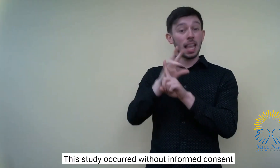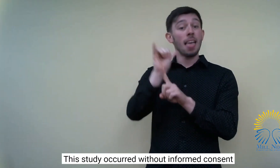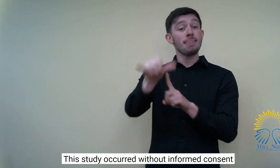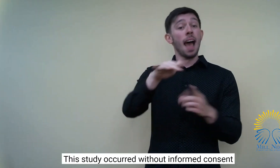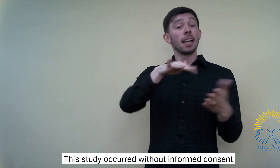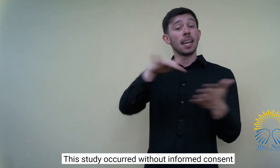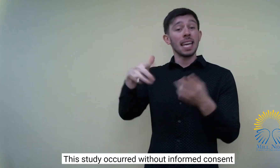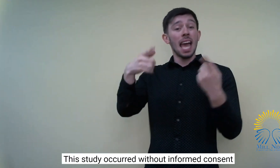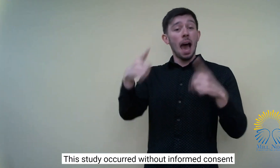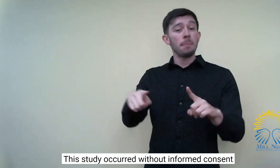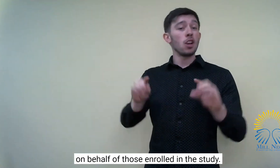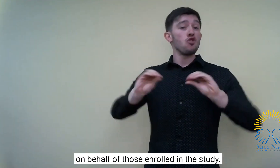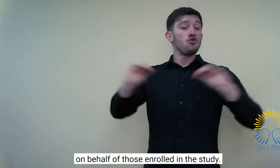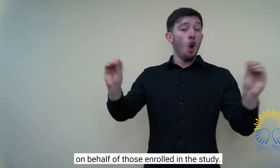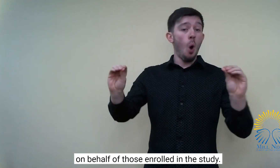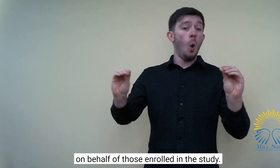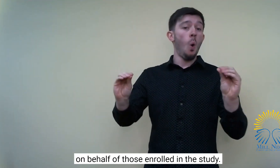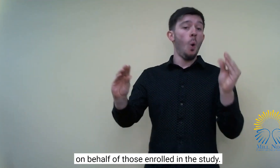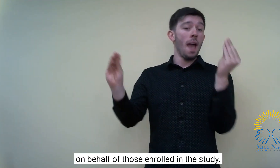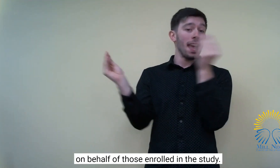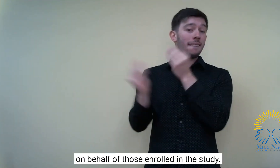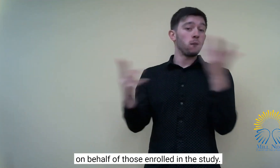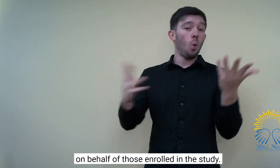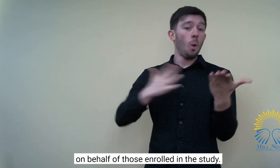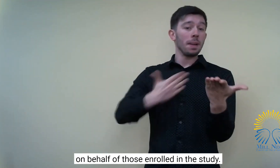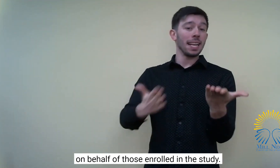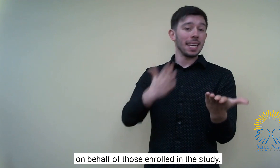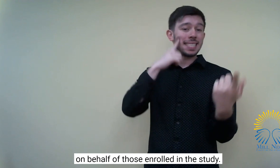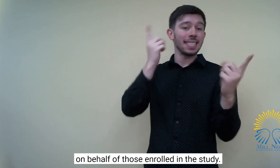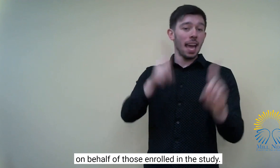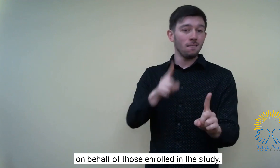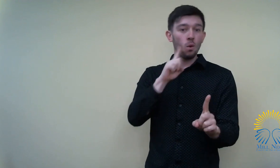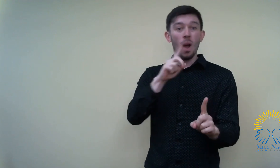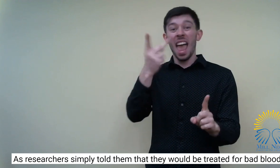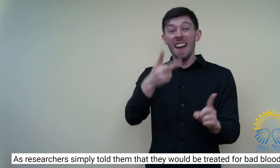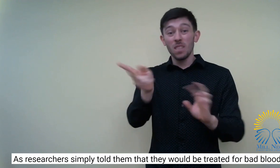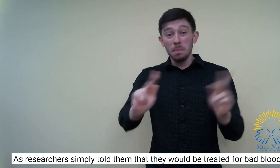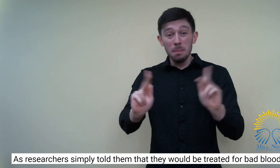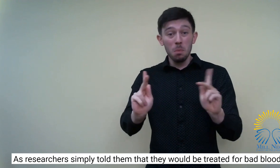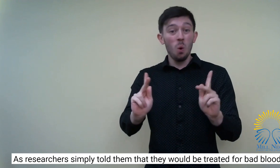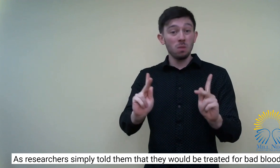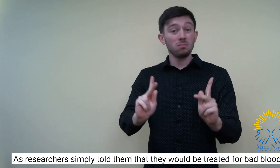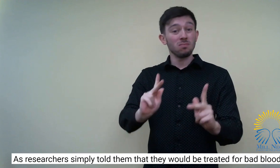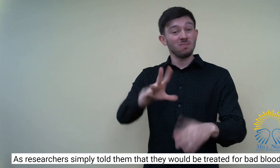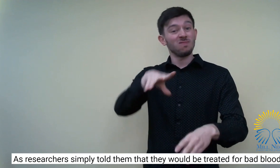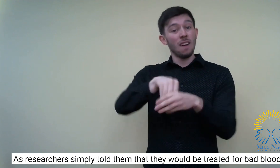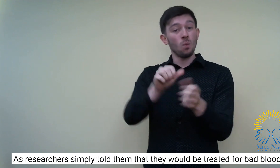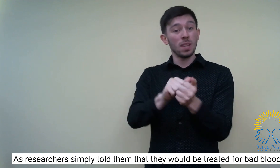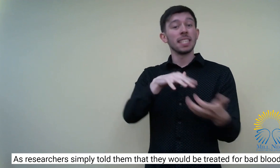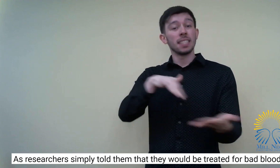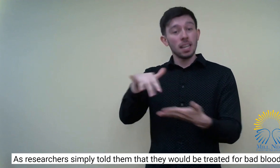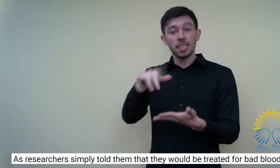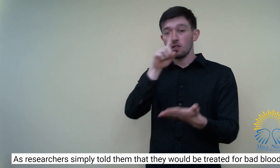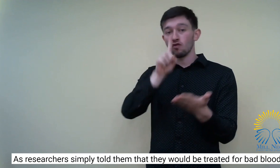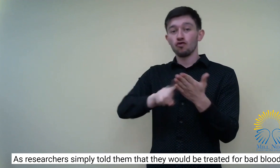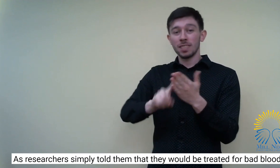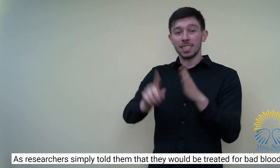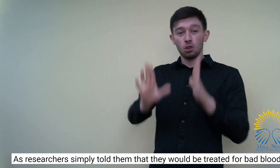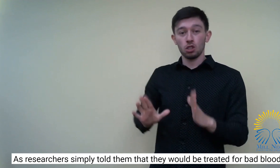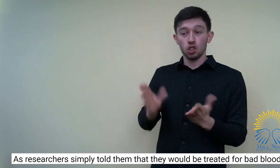informed consent on behalf of those enrolled in the study, as researchers simply told them that they would be treated for bad